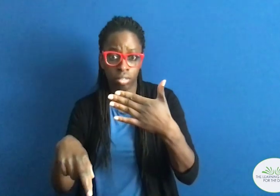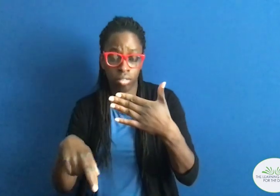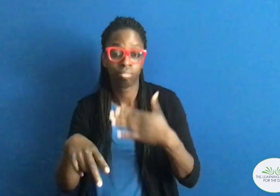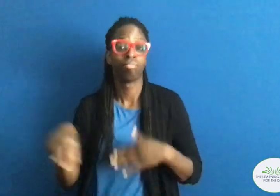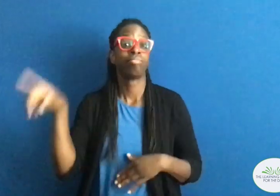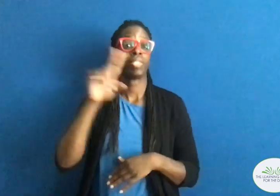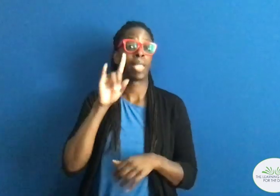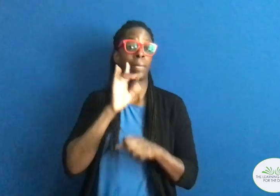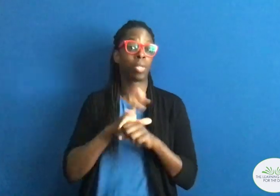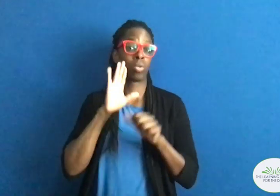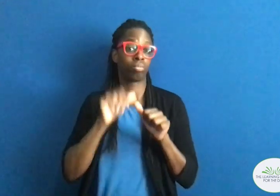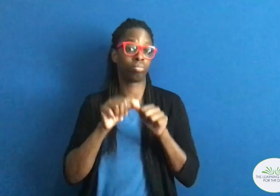transparency.